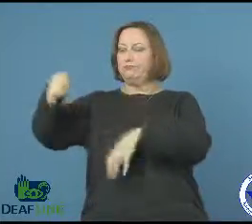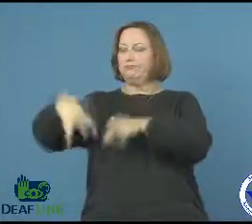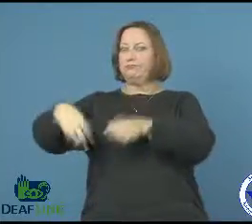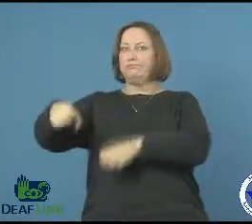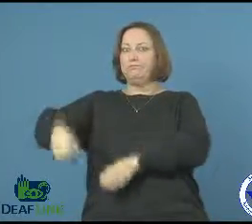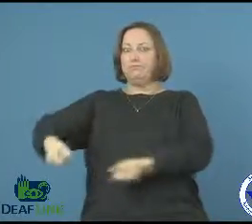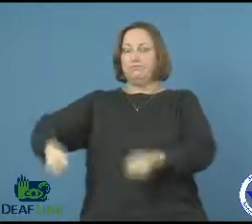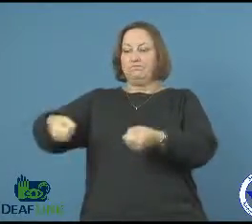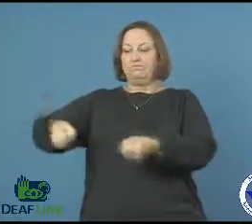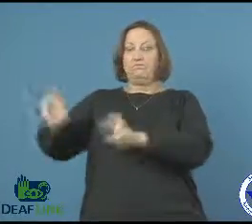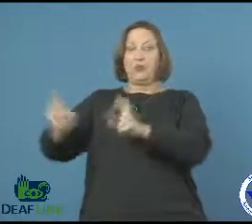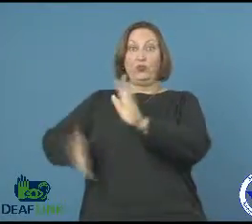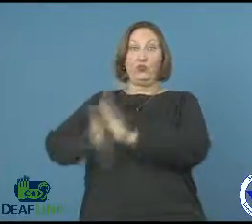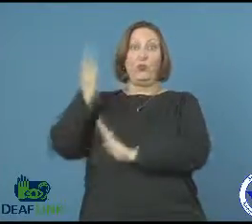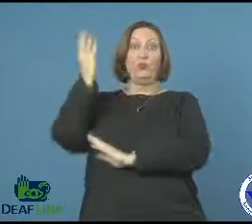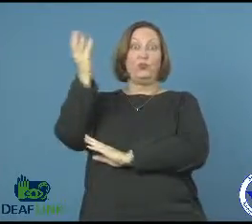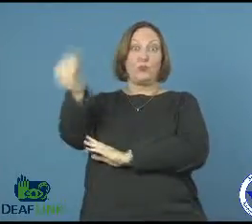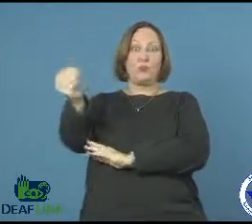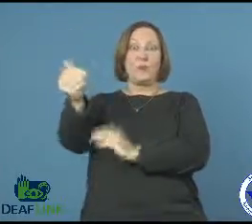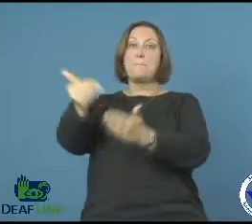of hurricane season.